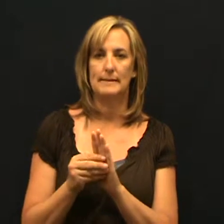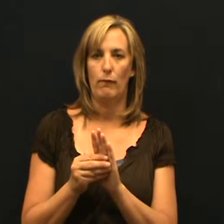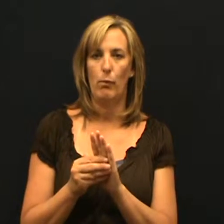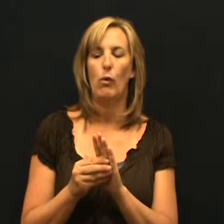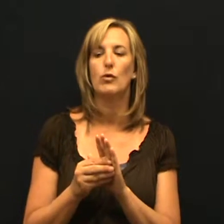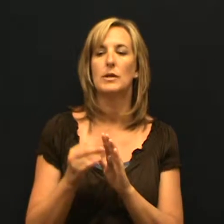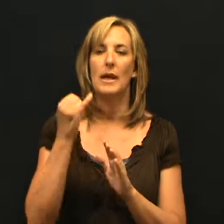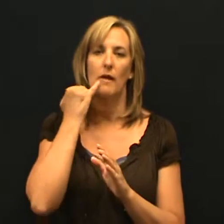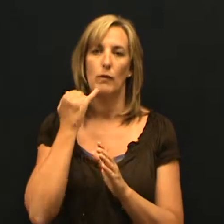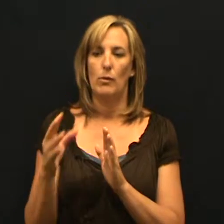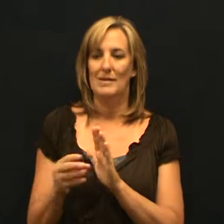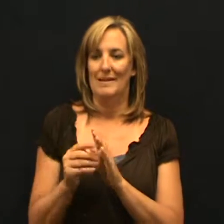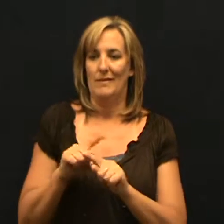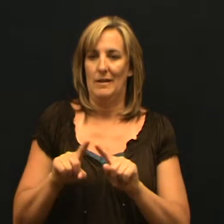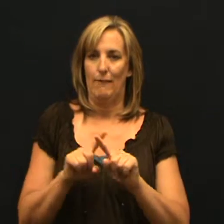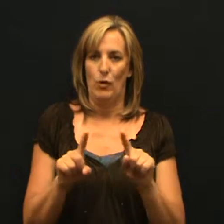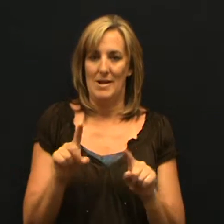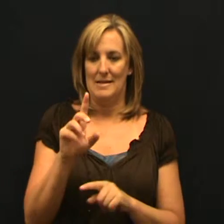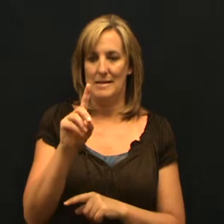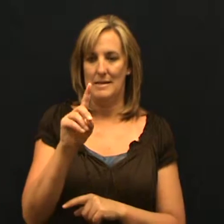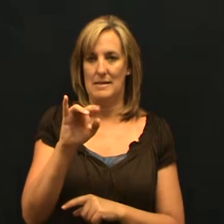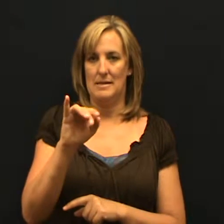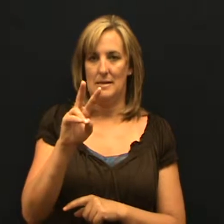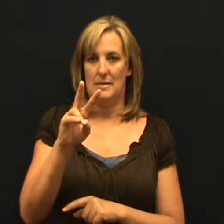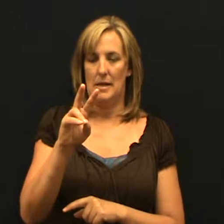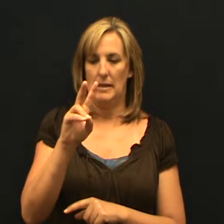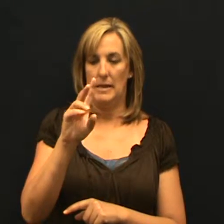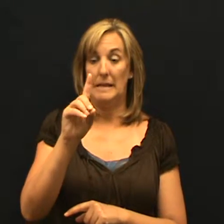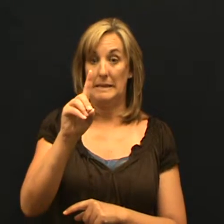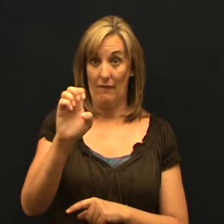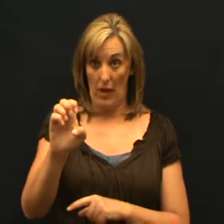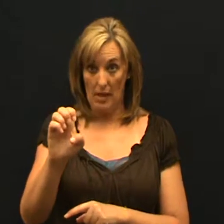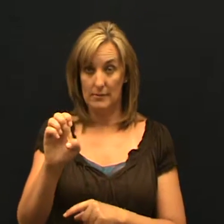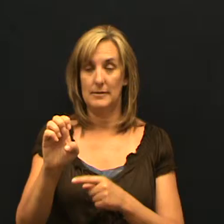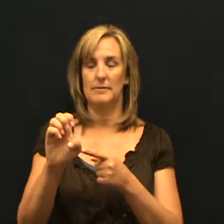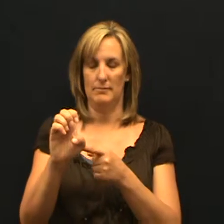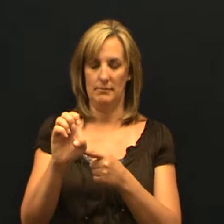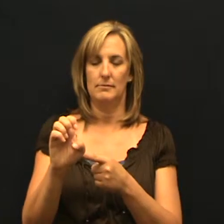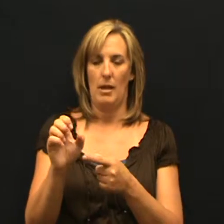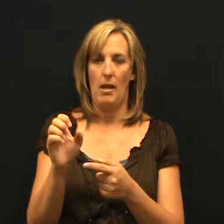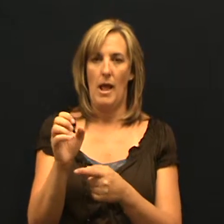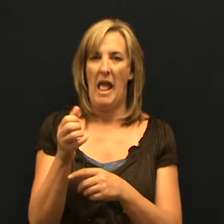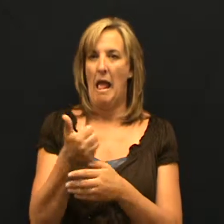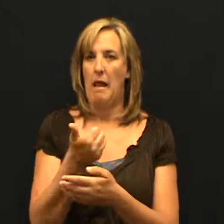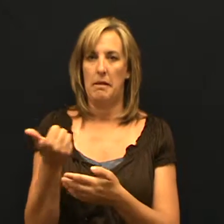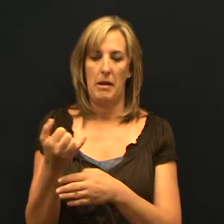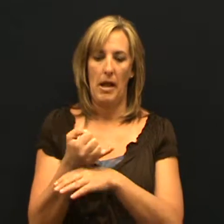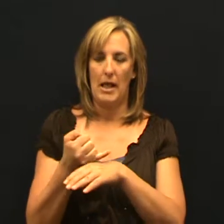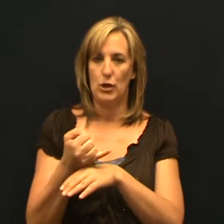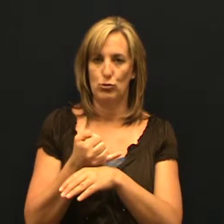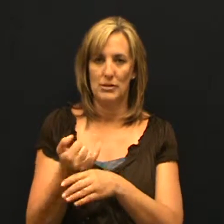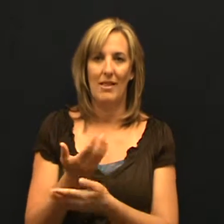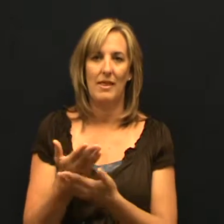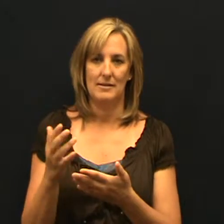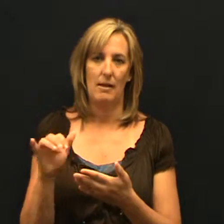on other types of investments we have made, or interest or that kind of thing. Outflows, you can see those are the